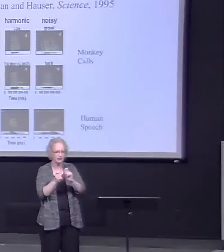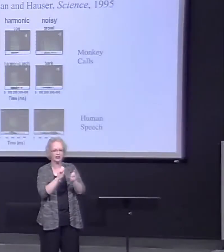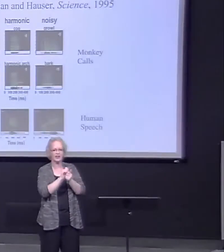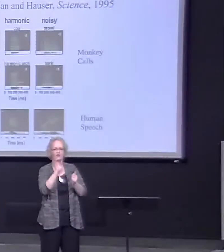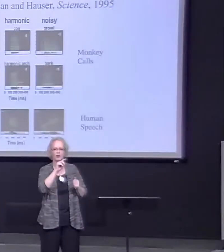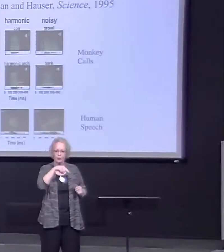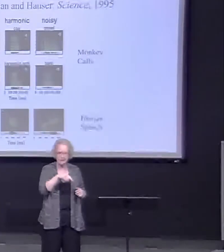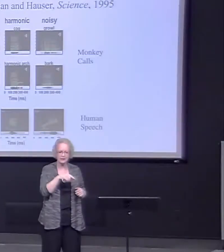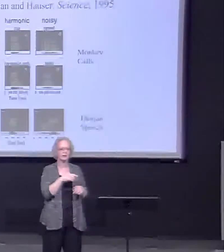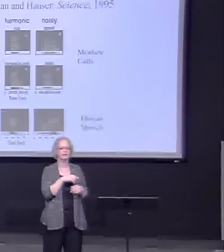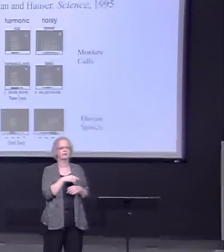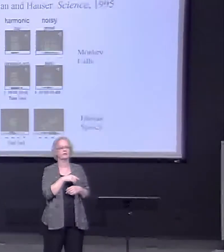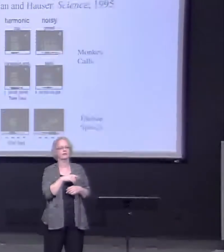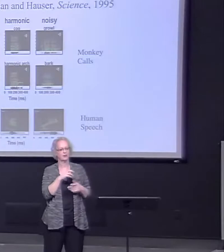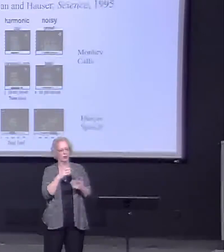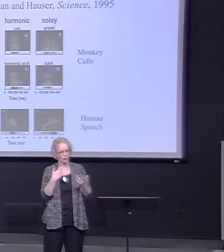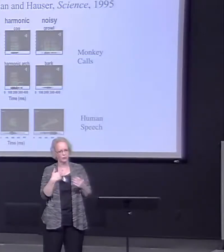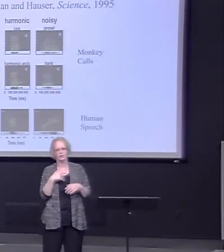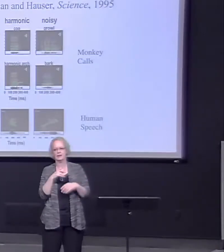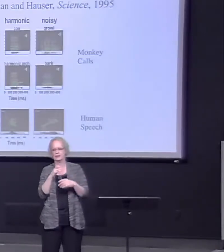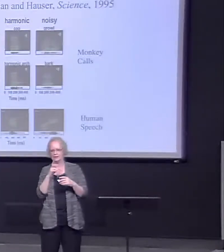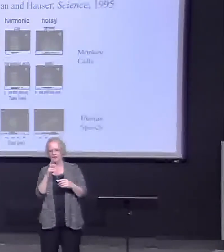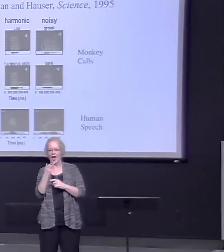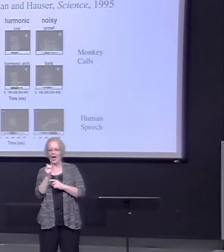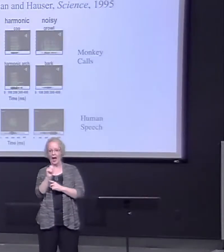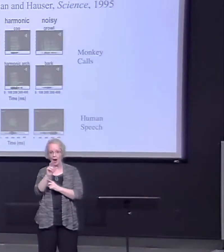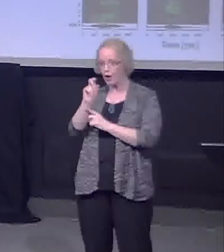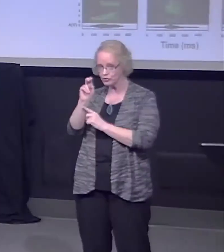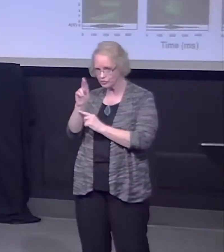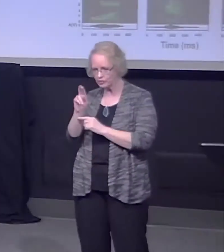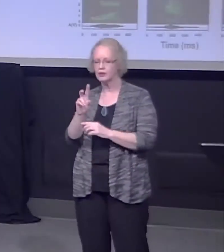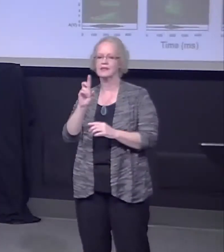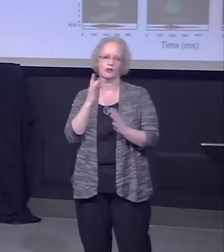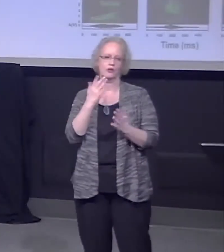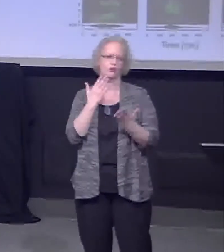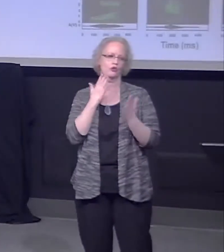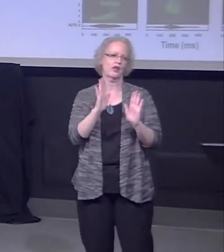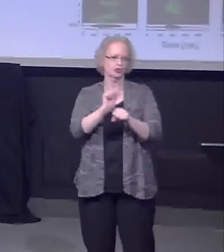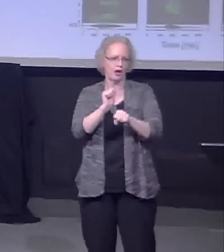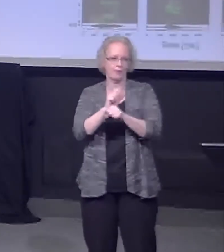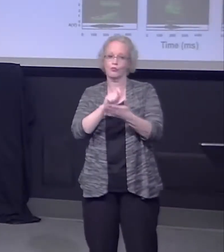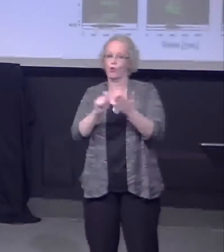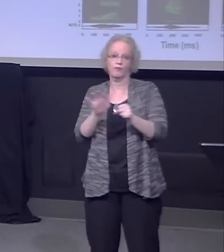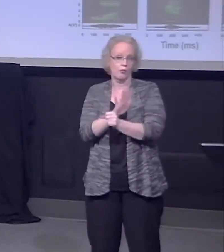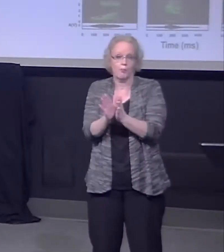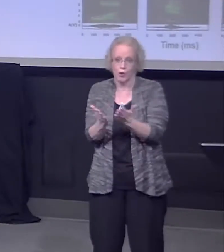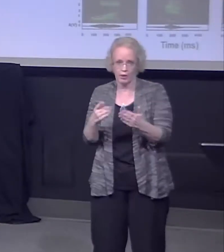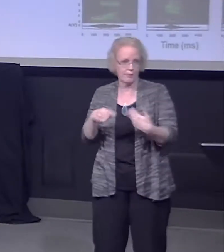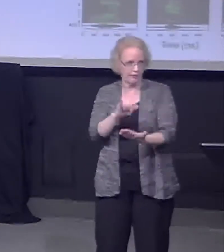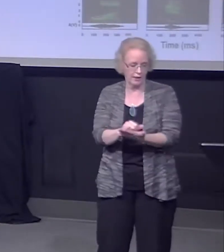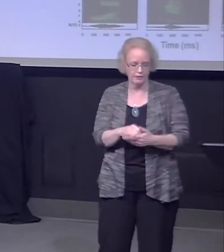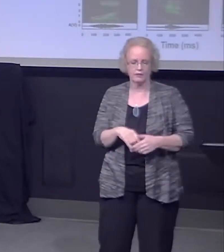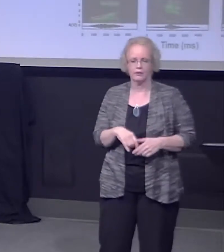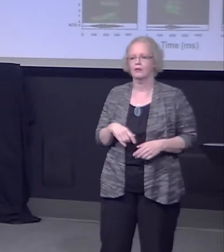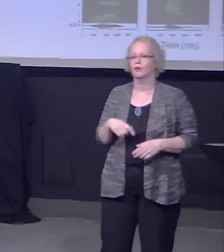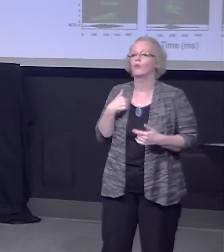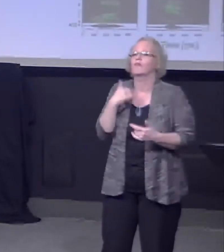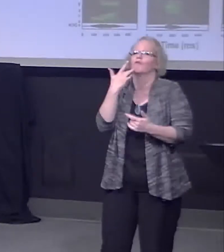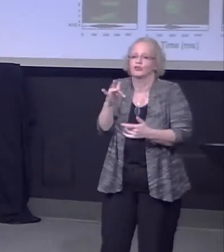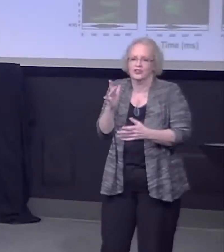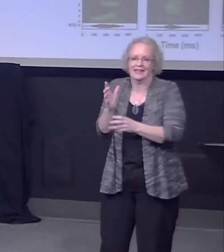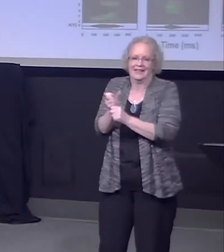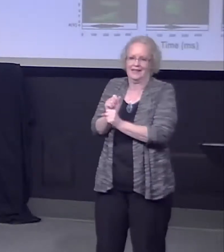phenomenal job characterizing all these communication sounds in the rhesus monkey and wrote a whole book about it. And we were fortunate enough to get his